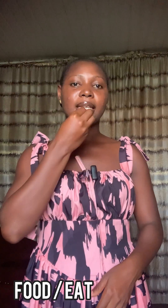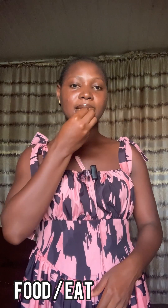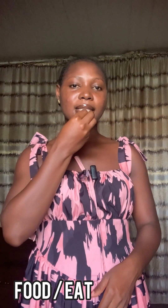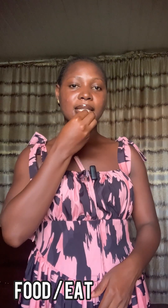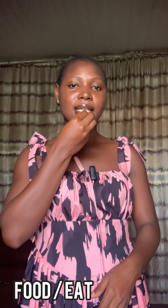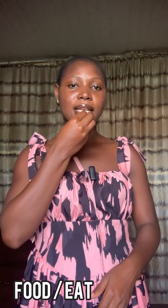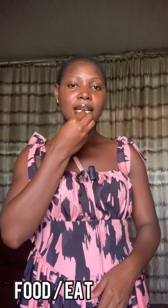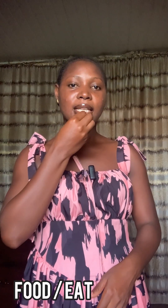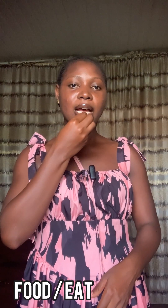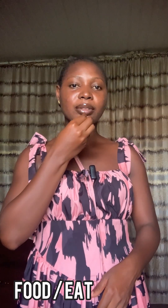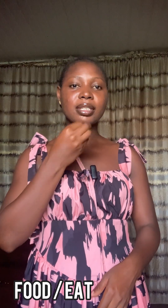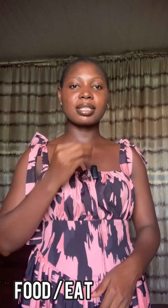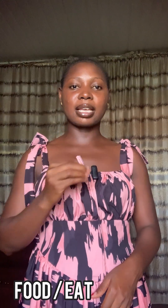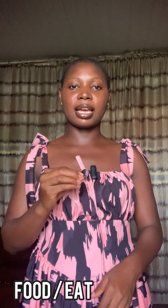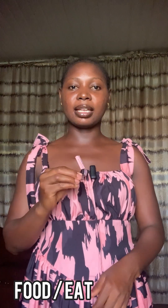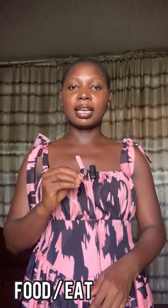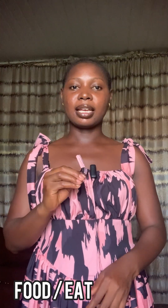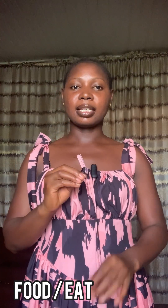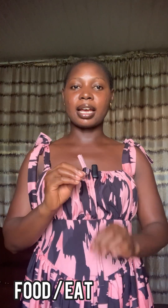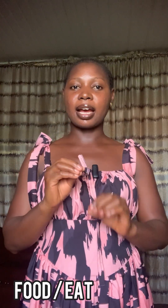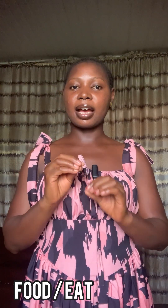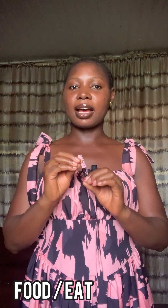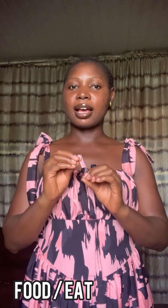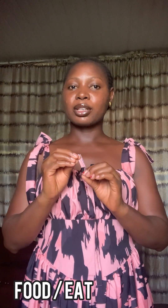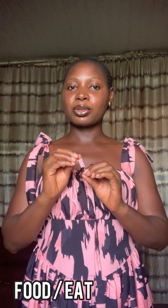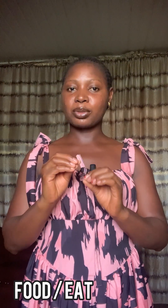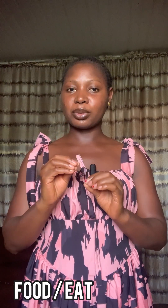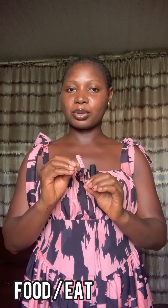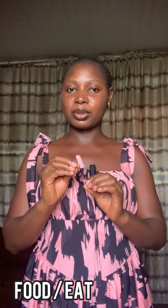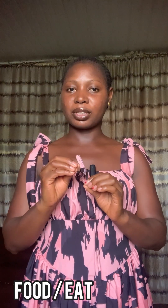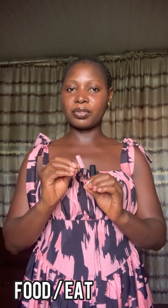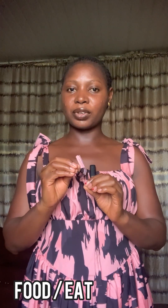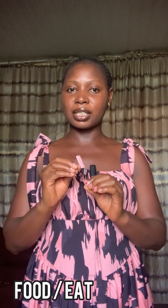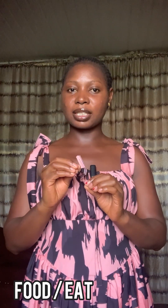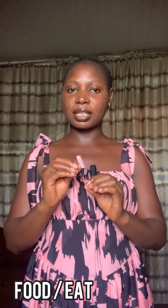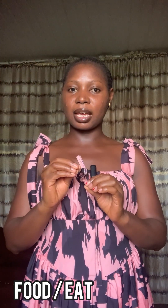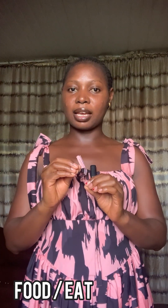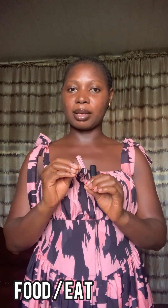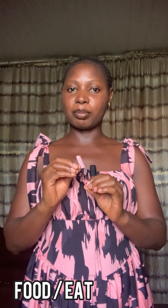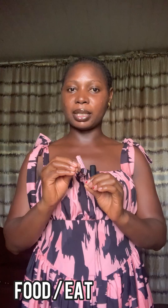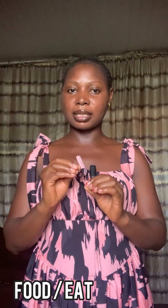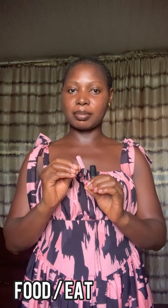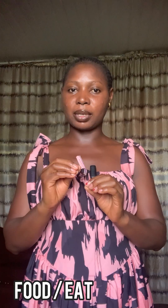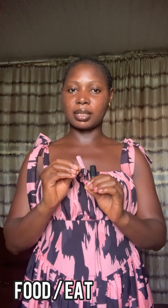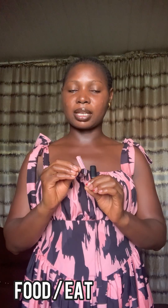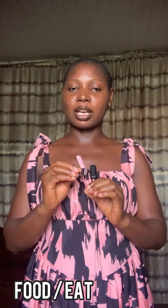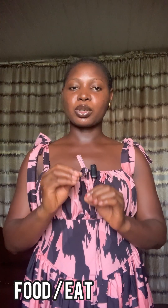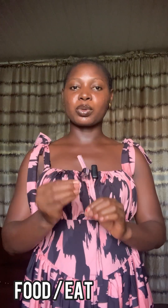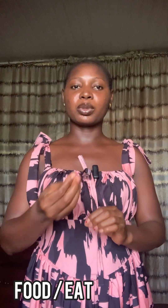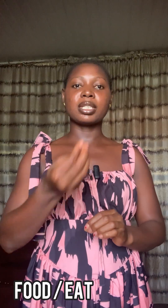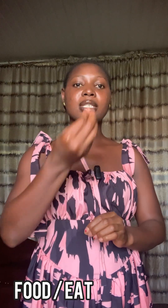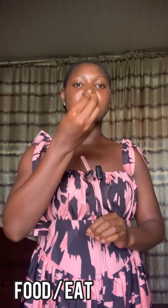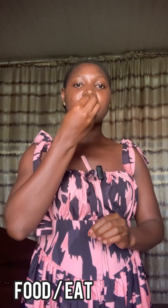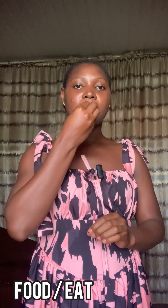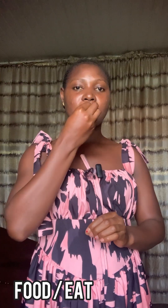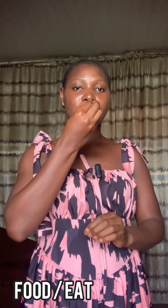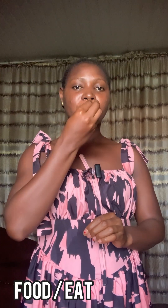eat. Now this sign, there are two different placements. So this is